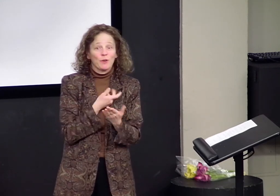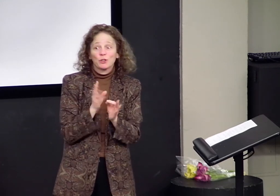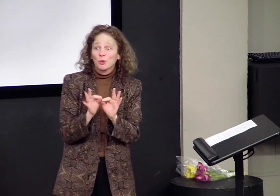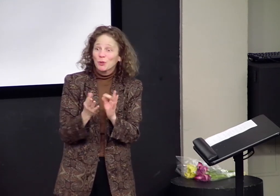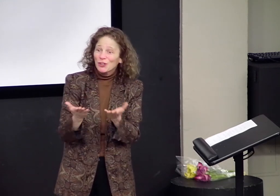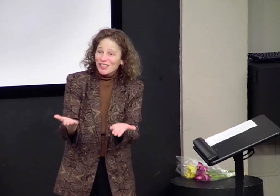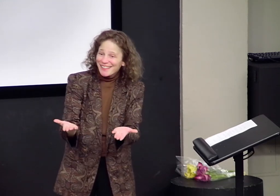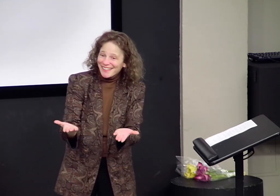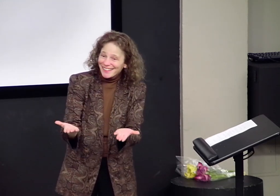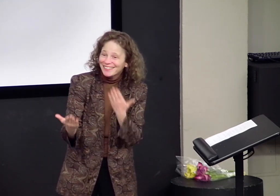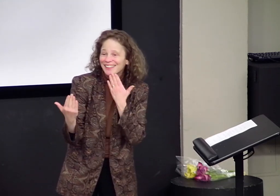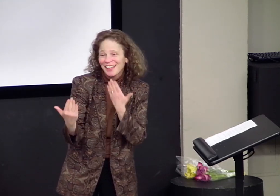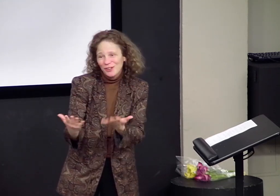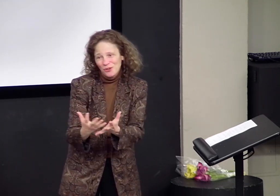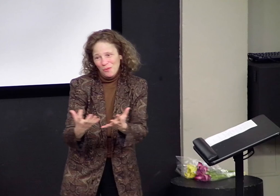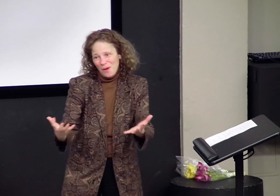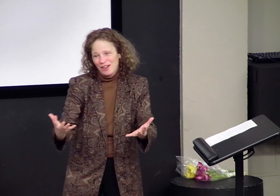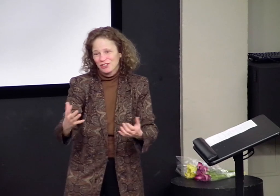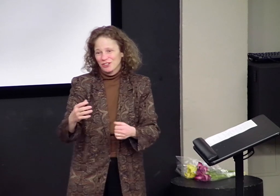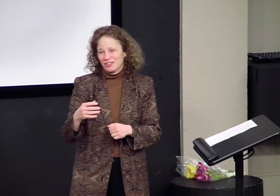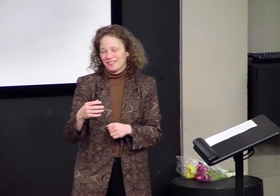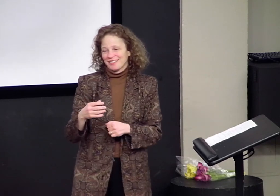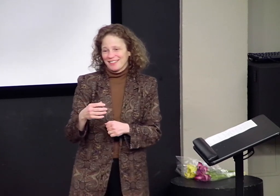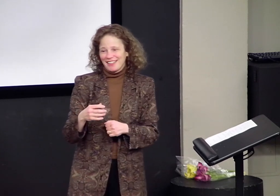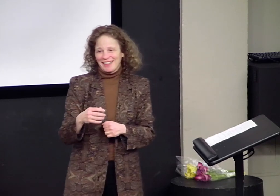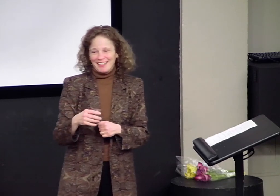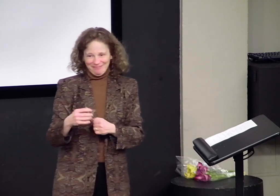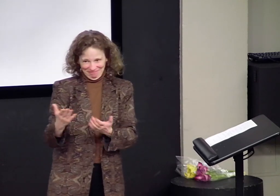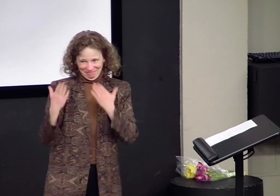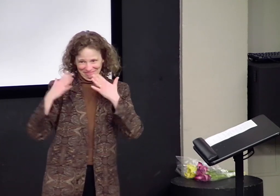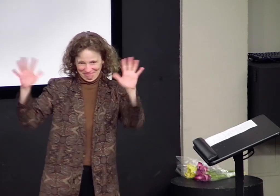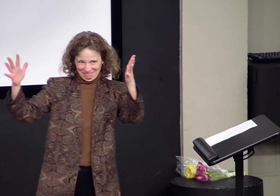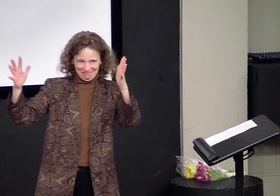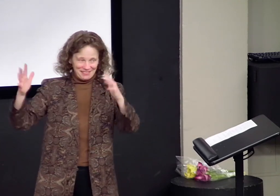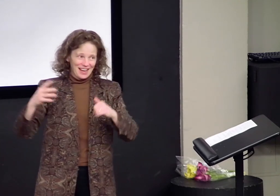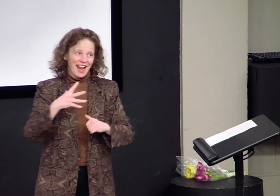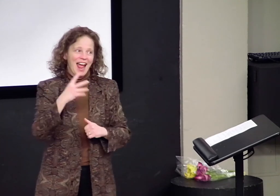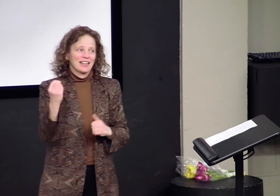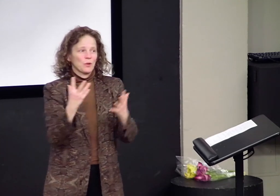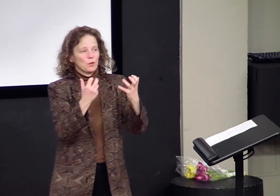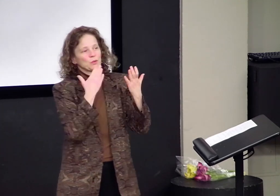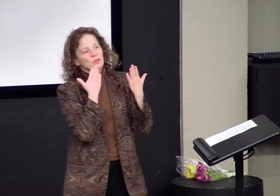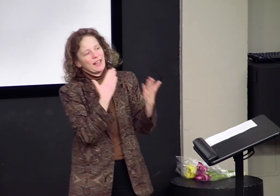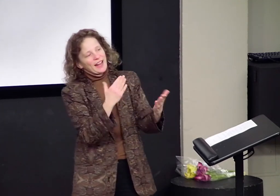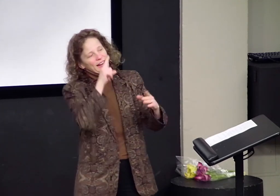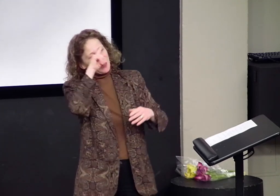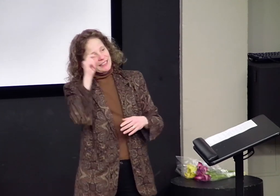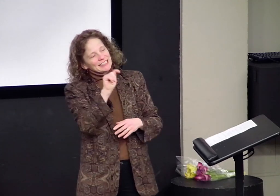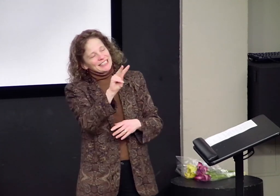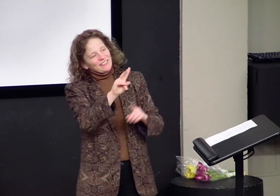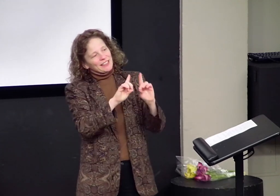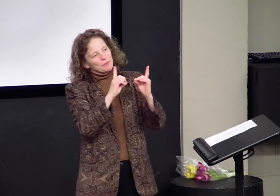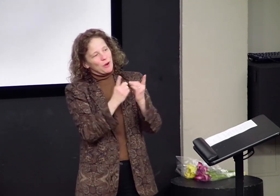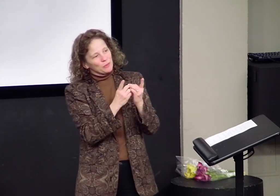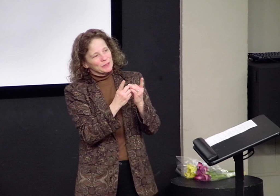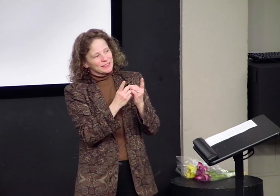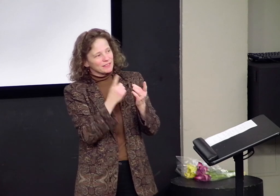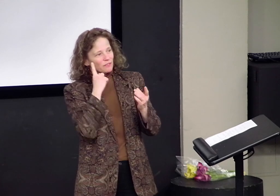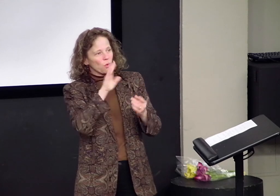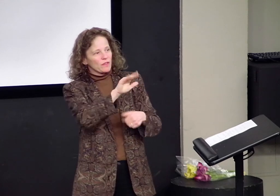And also, I'd like to thank our interpreters who are working today. Thank you very much. We'd also like to thank the Gallaudet